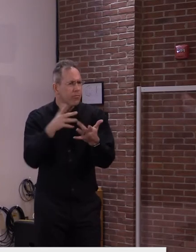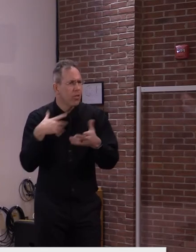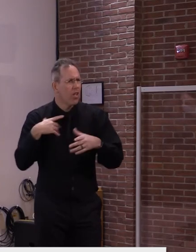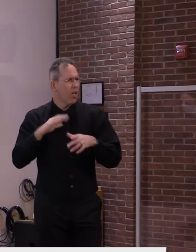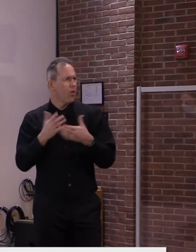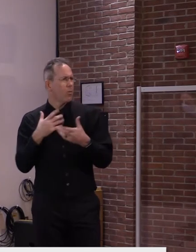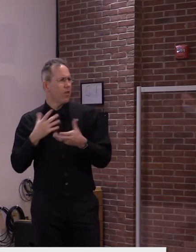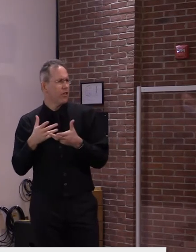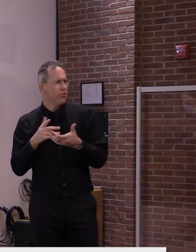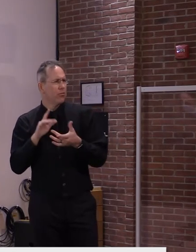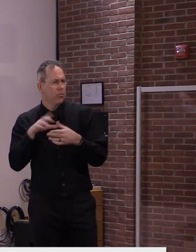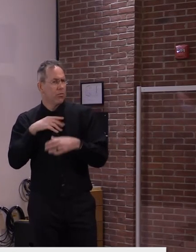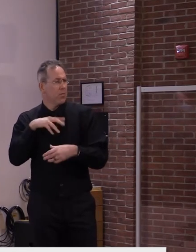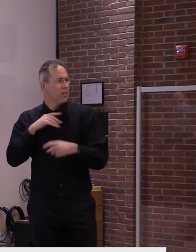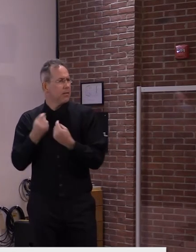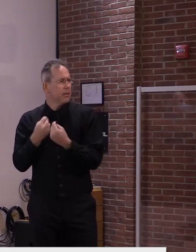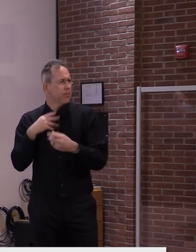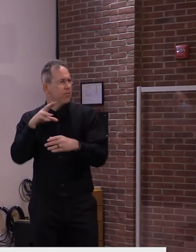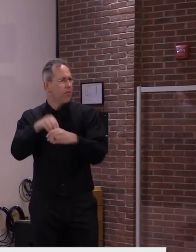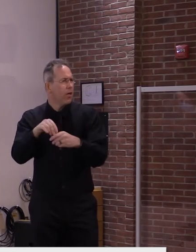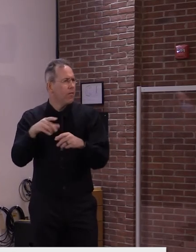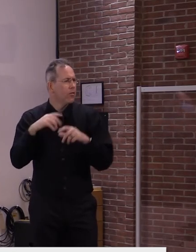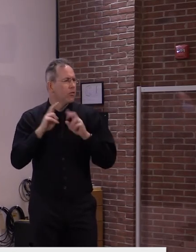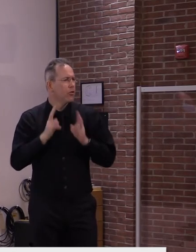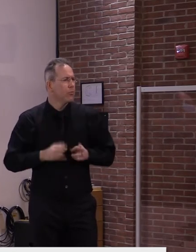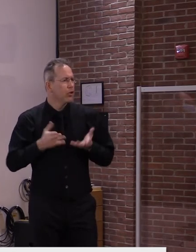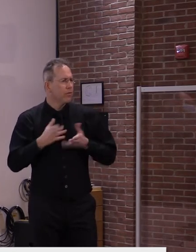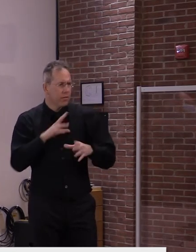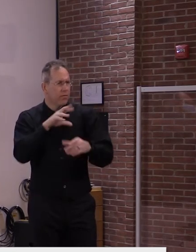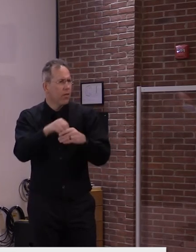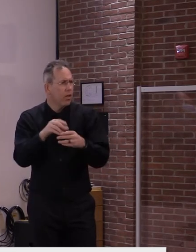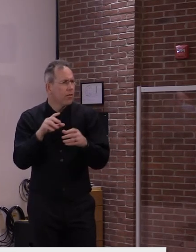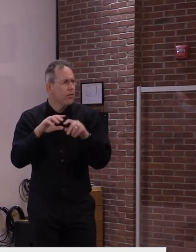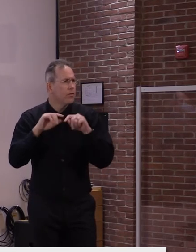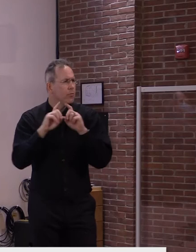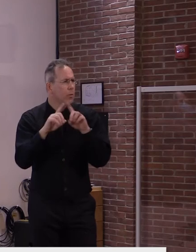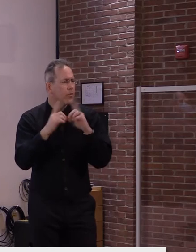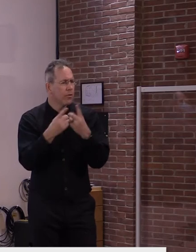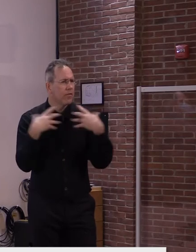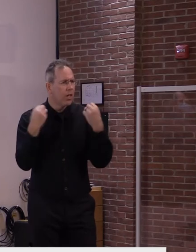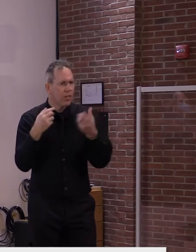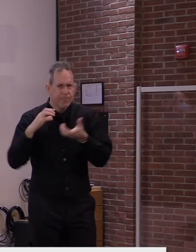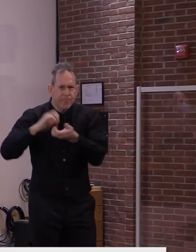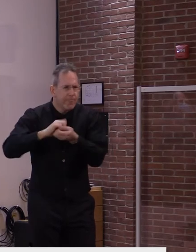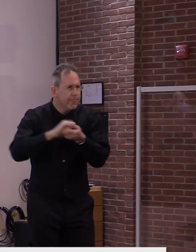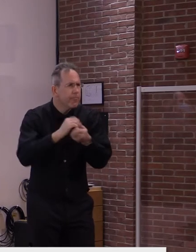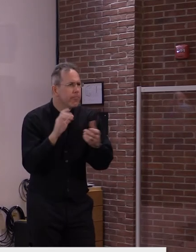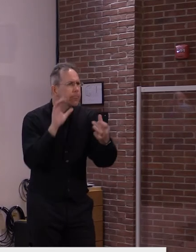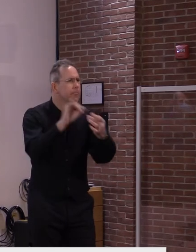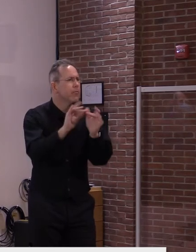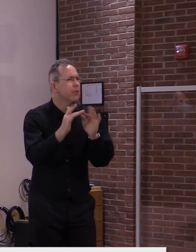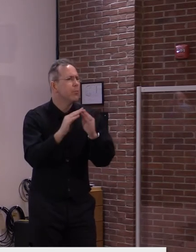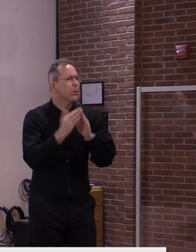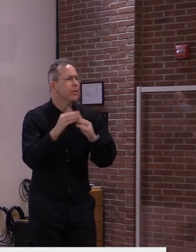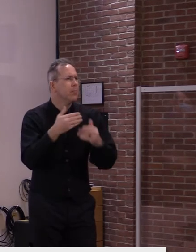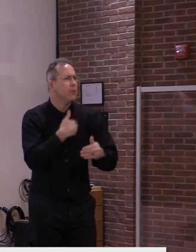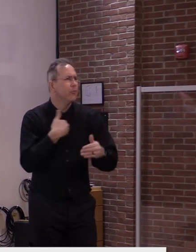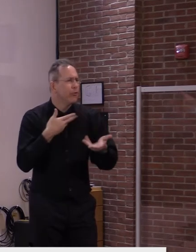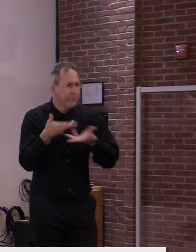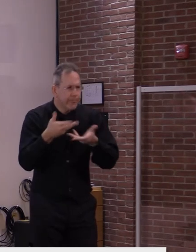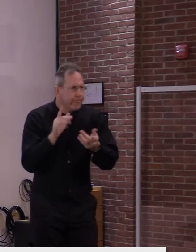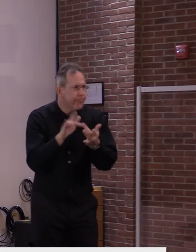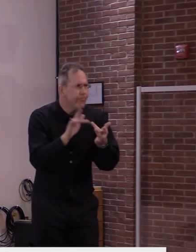We have about 320, 300 and some odd people in the BIPOC community that are